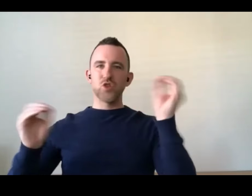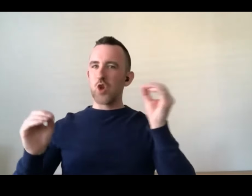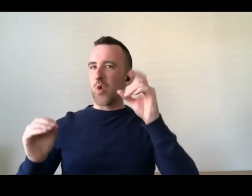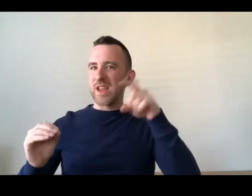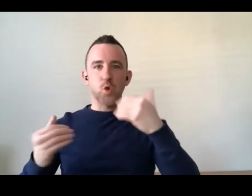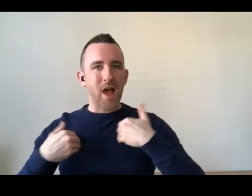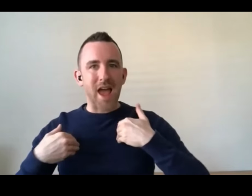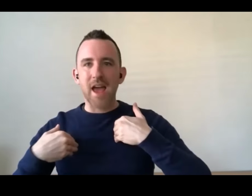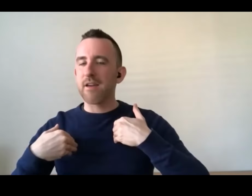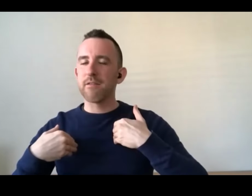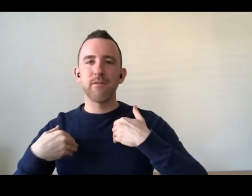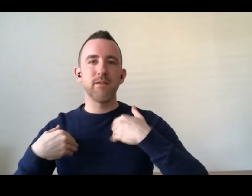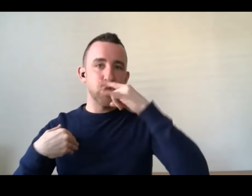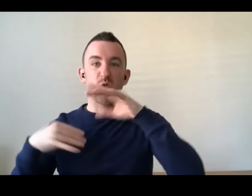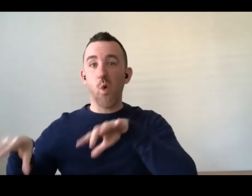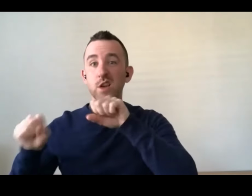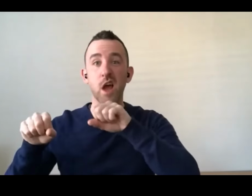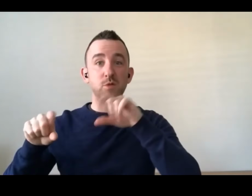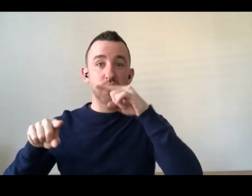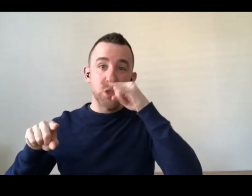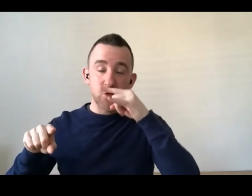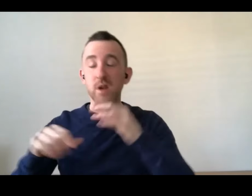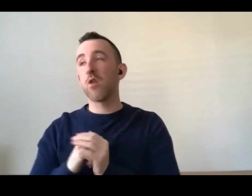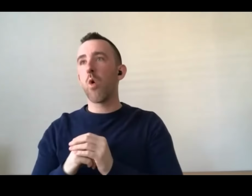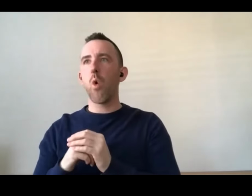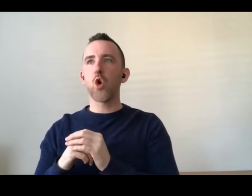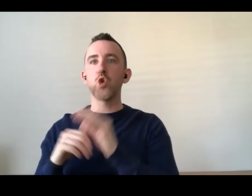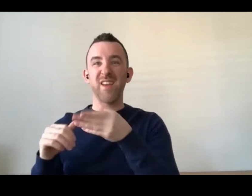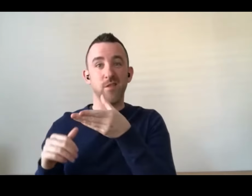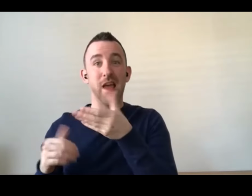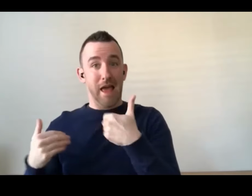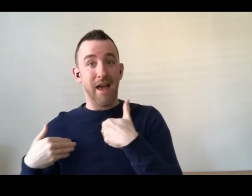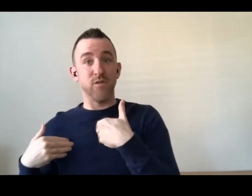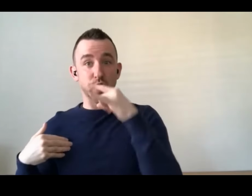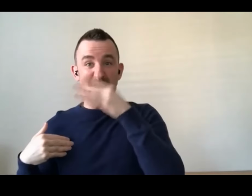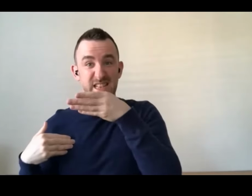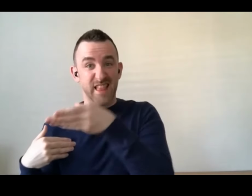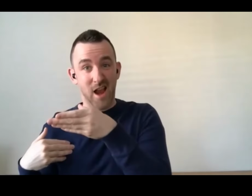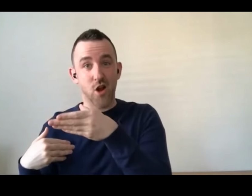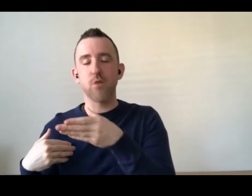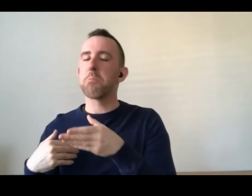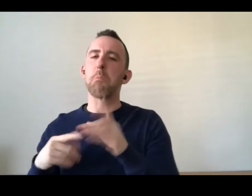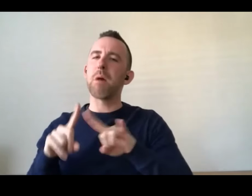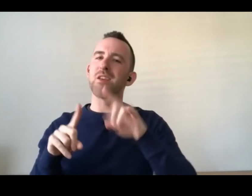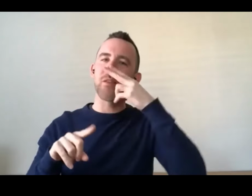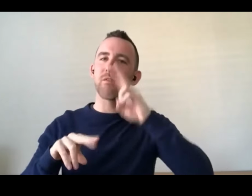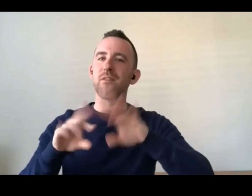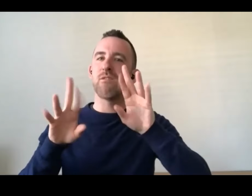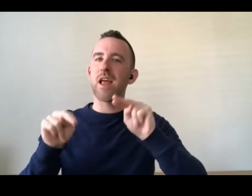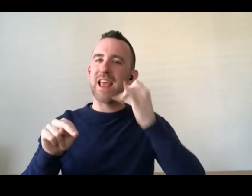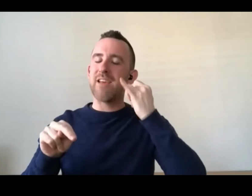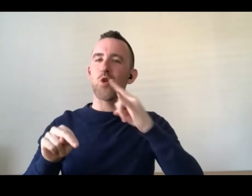or adopt children or be in the presence of children to do these kids menu items. But they are a lot of fun if you enter into the